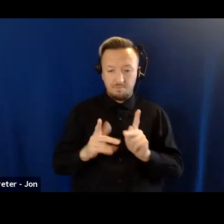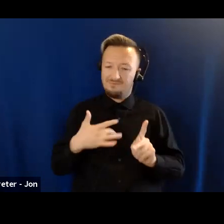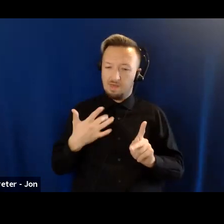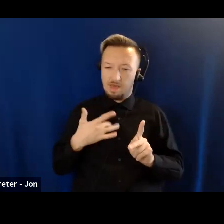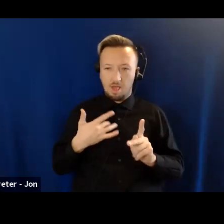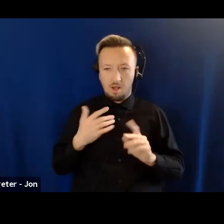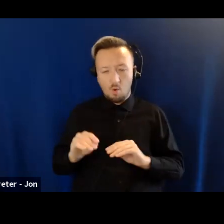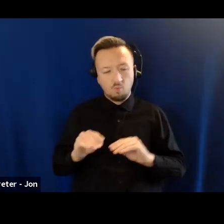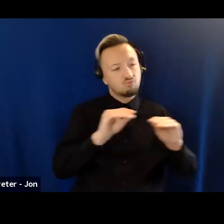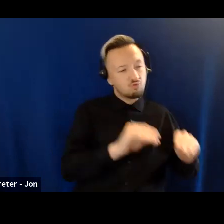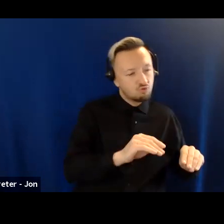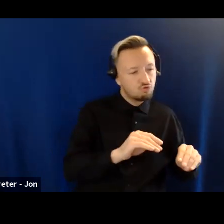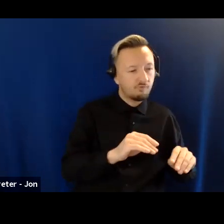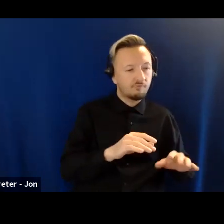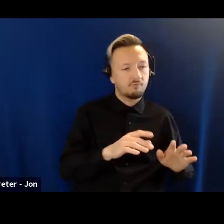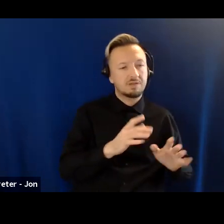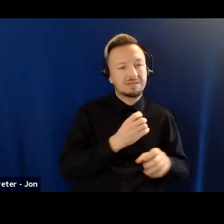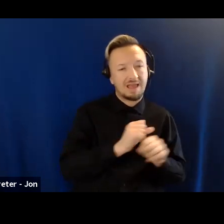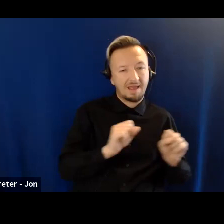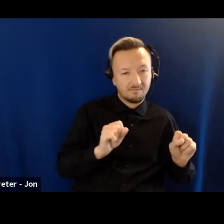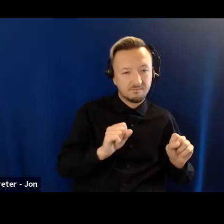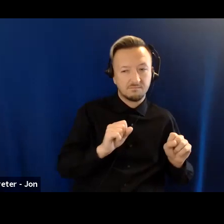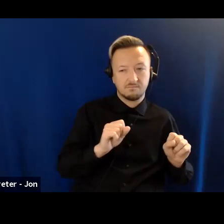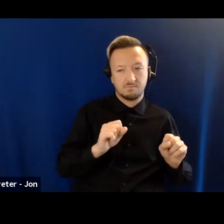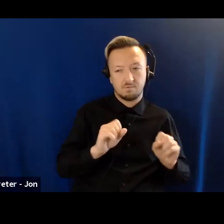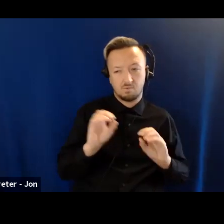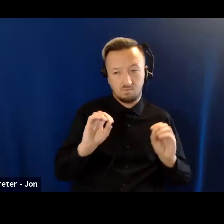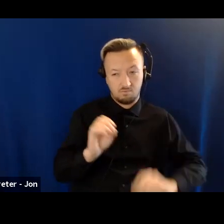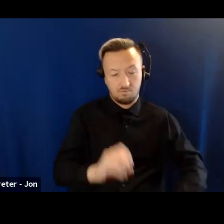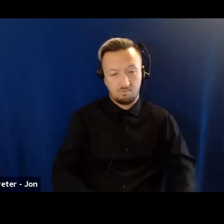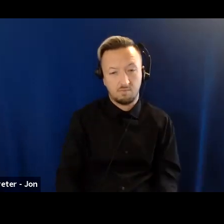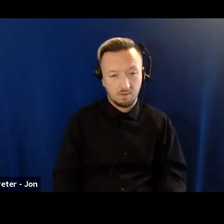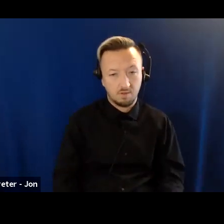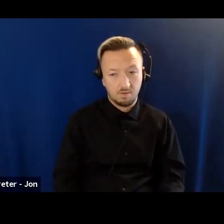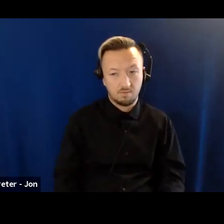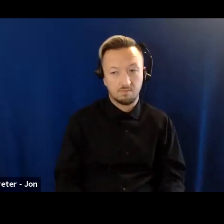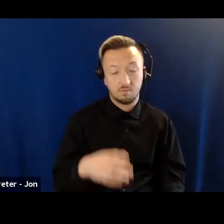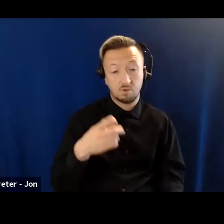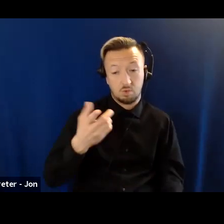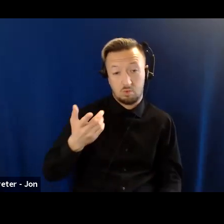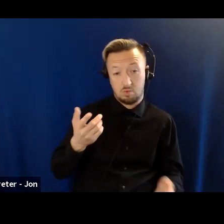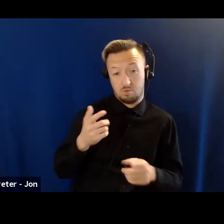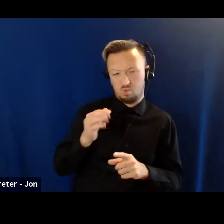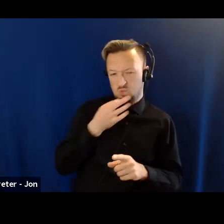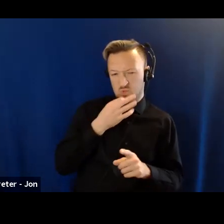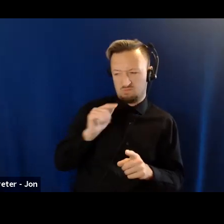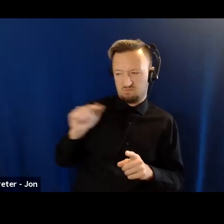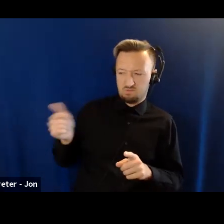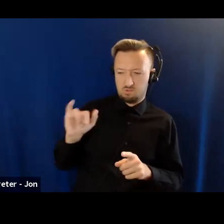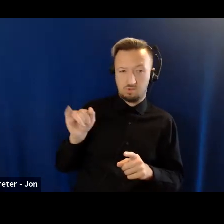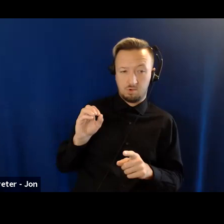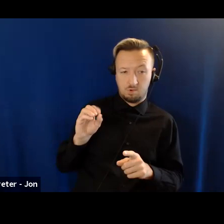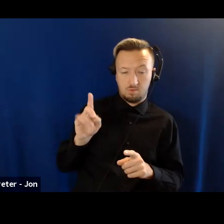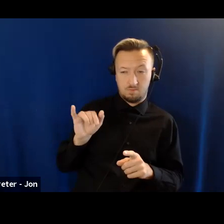setting. And so before I turn it over to Jody, what we've done here at the Center for Independent